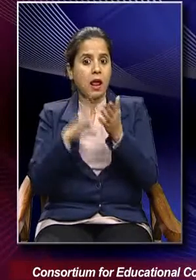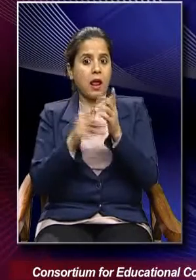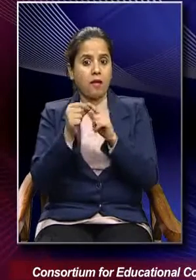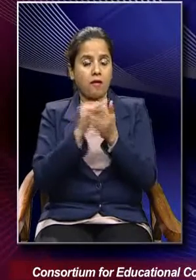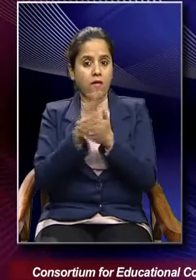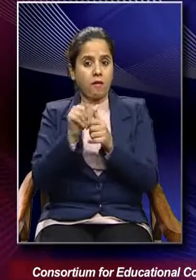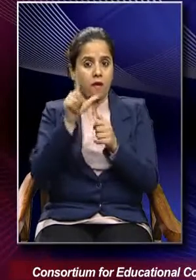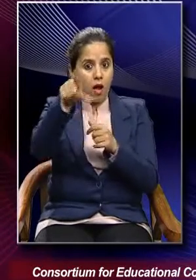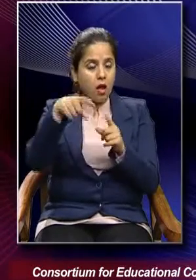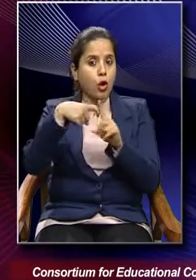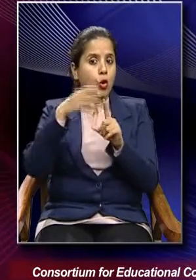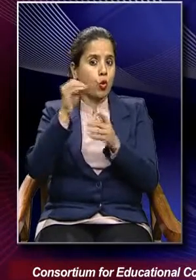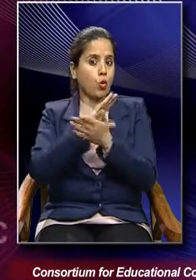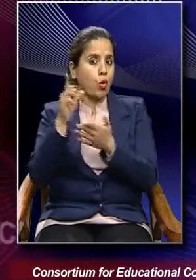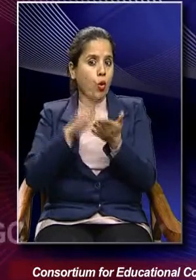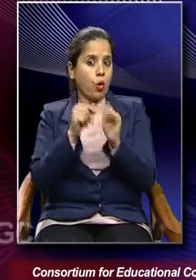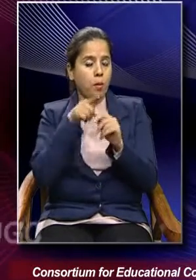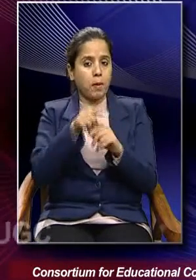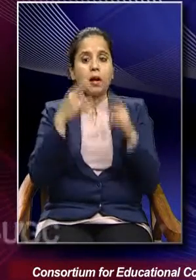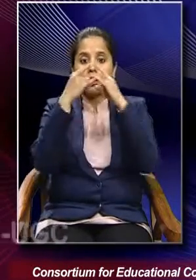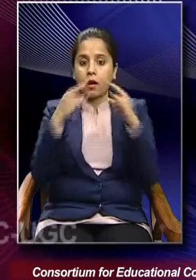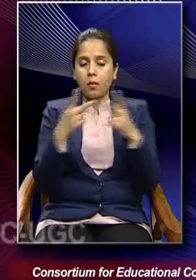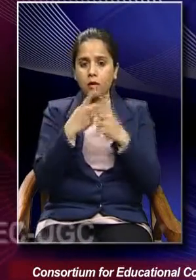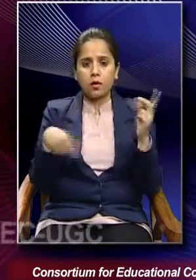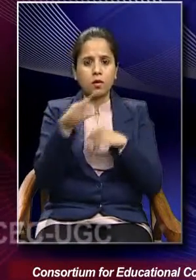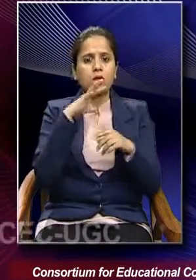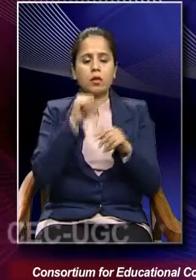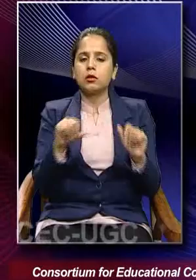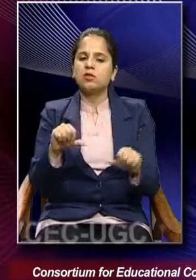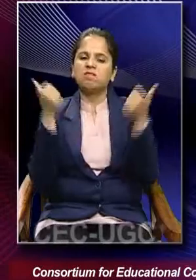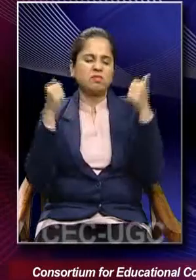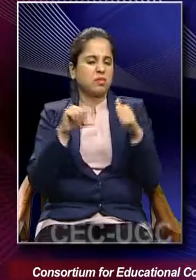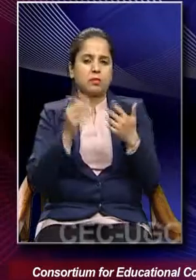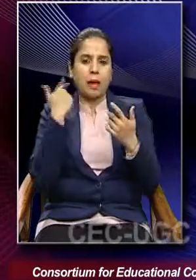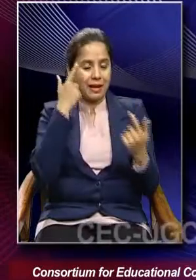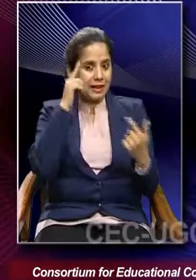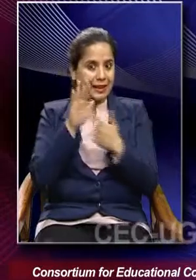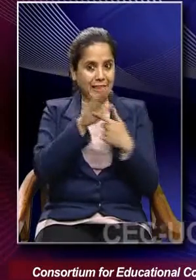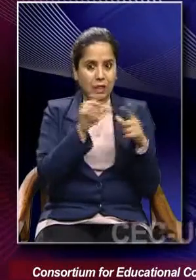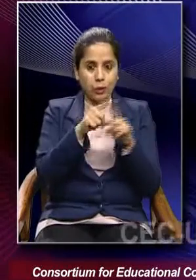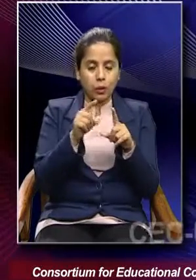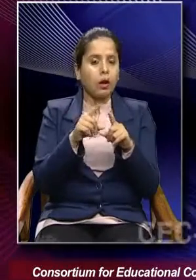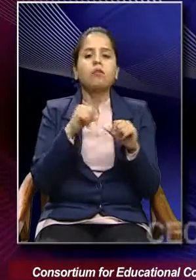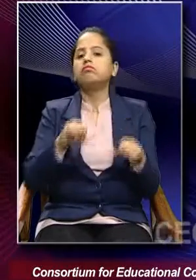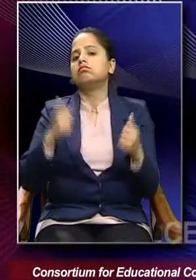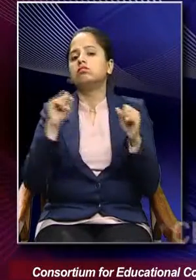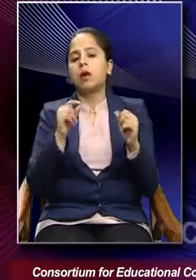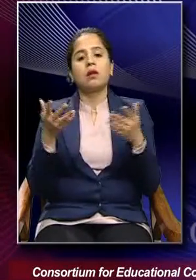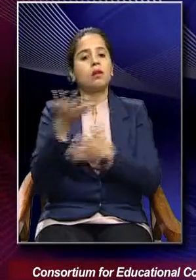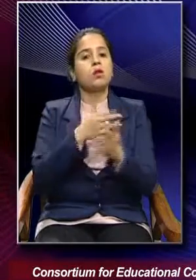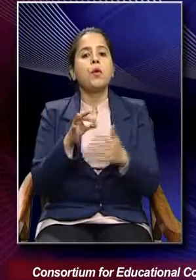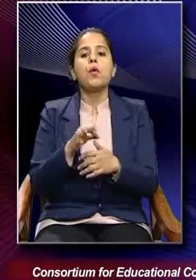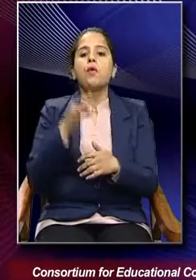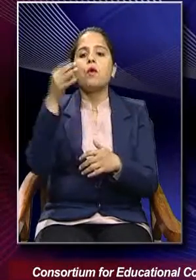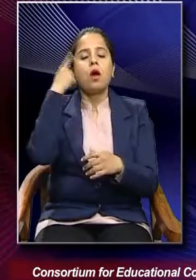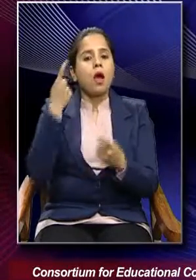Kohima, but the campaign was not a success. Now, discussing the future